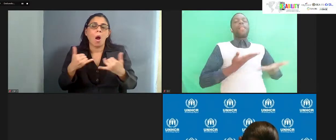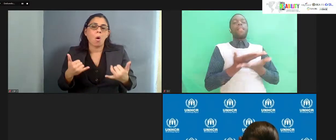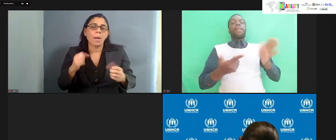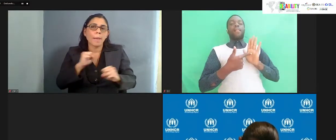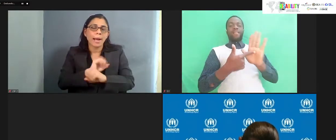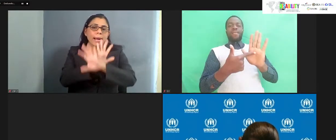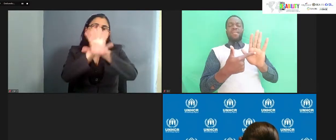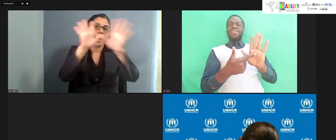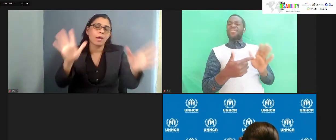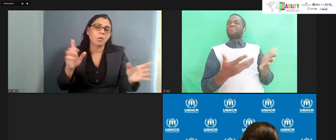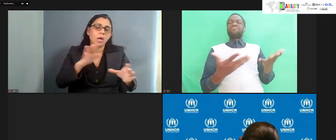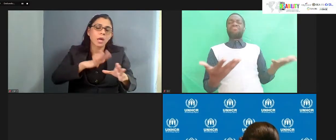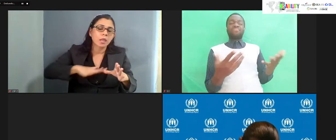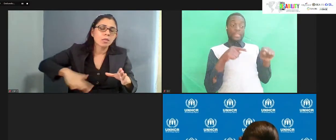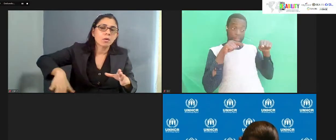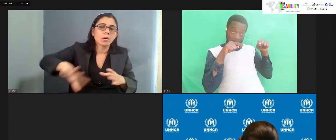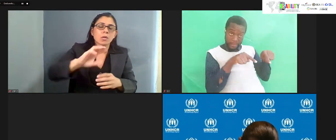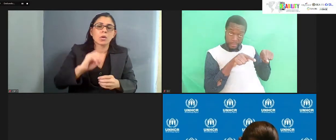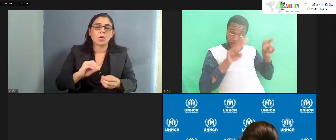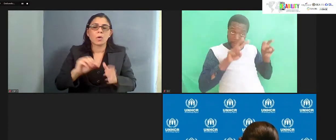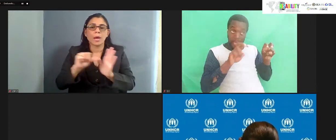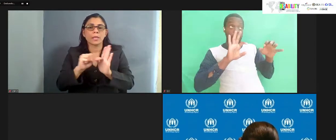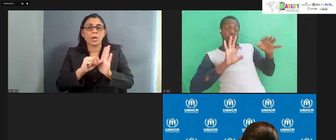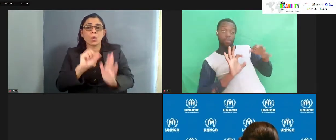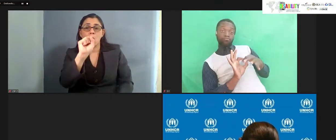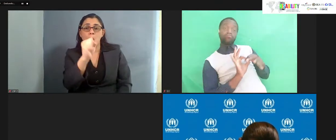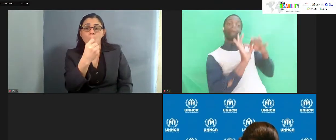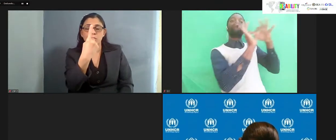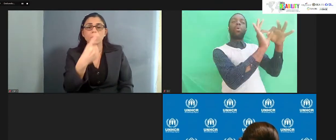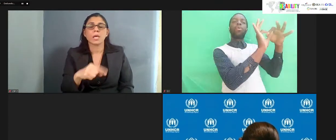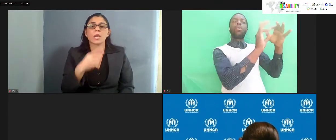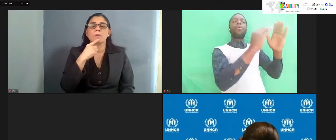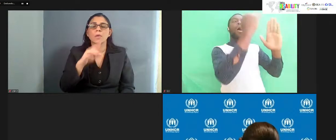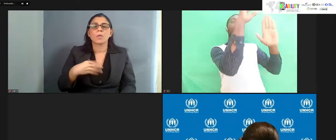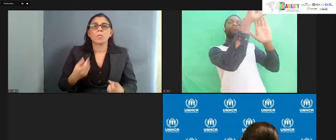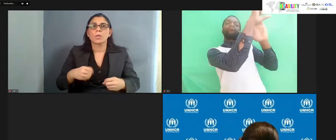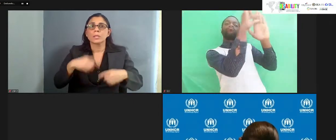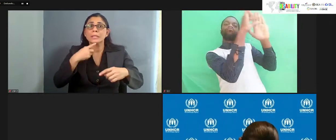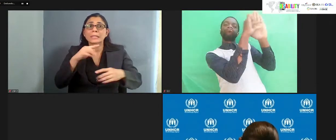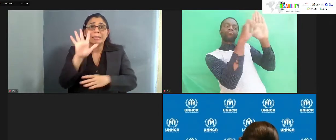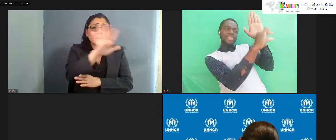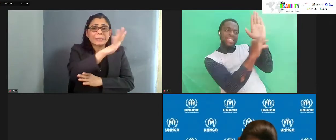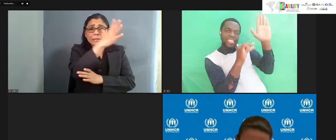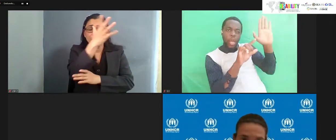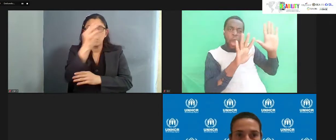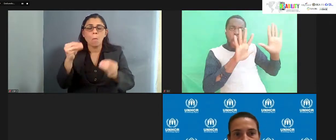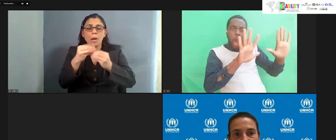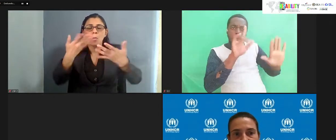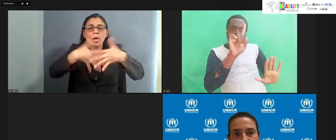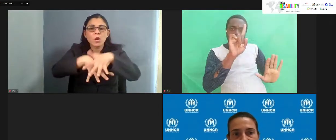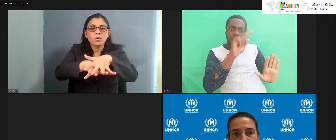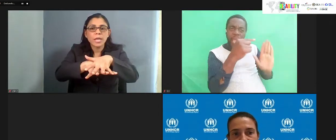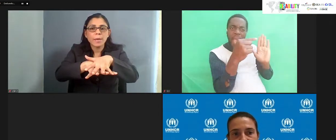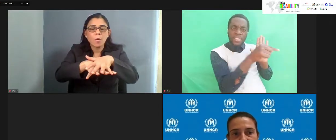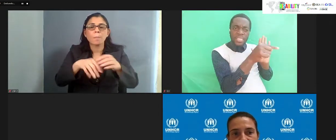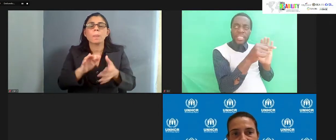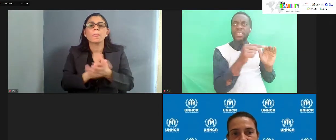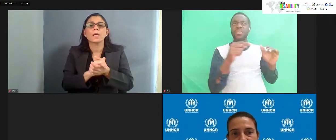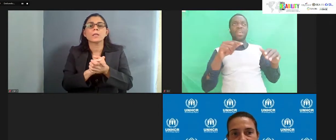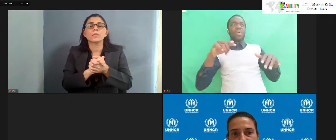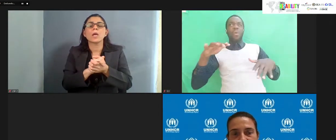and actually it is regarding article 11 and the inclusion